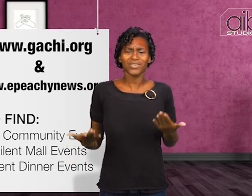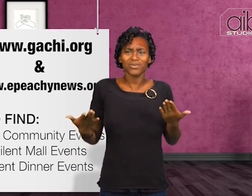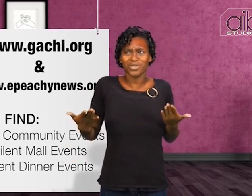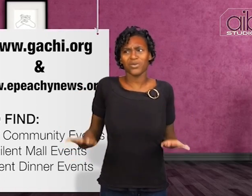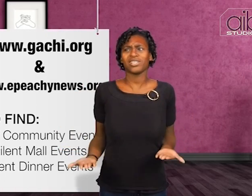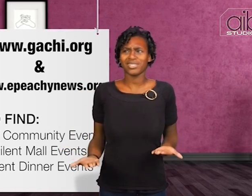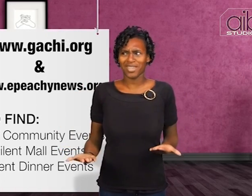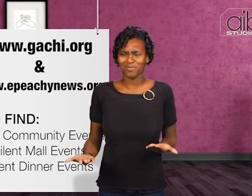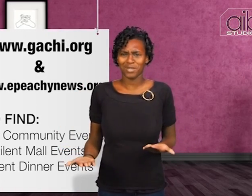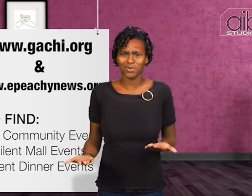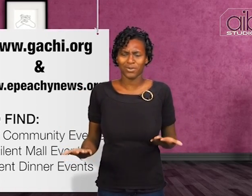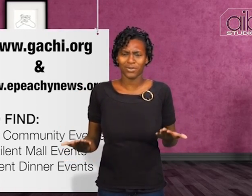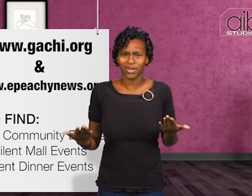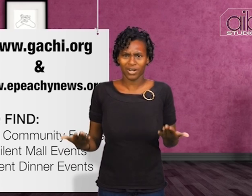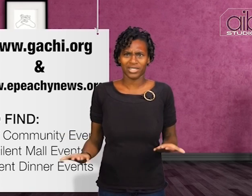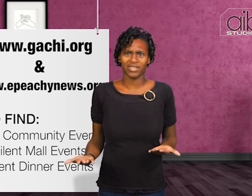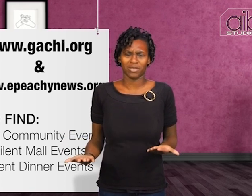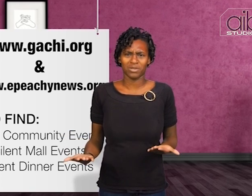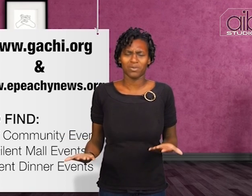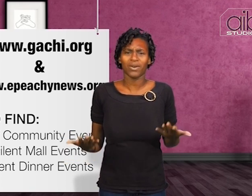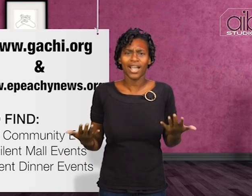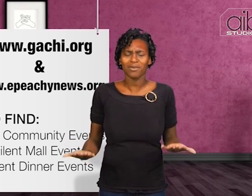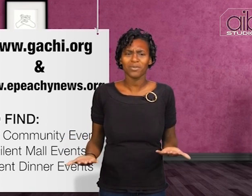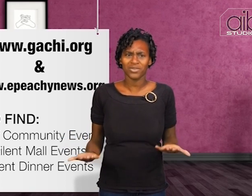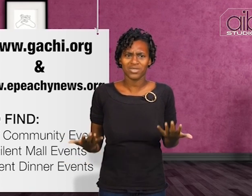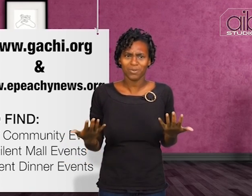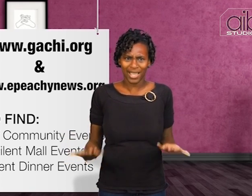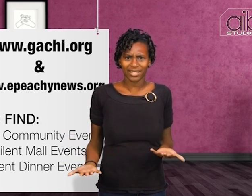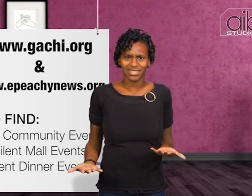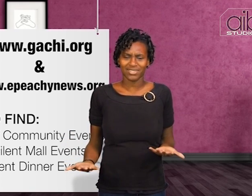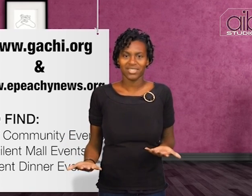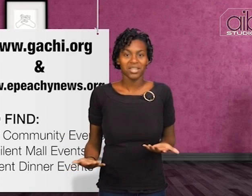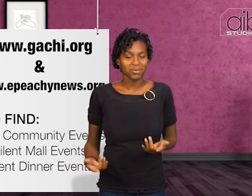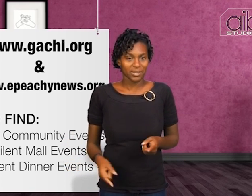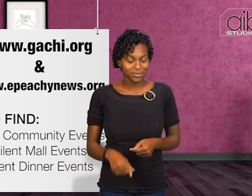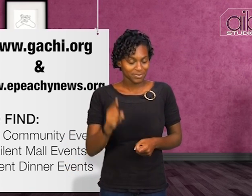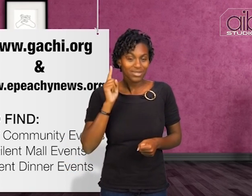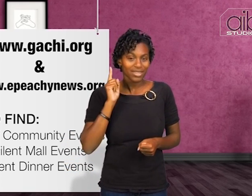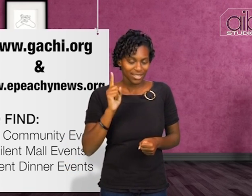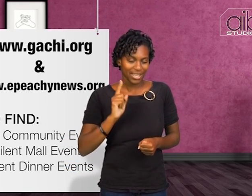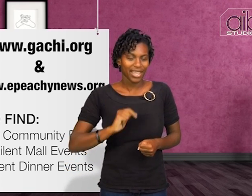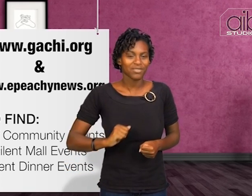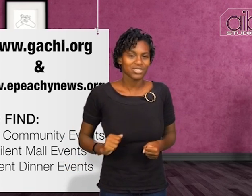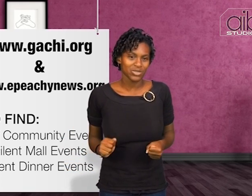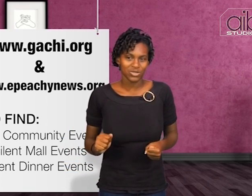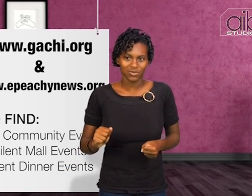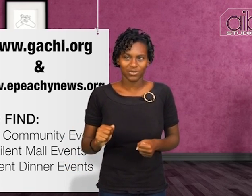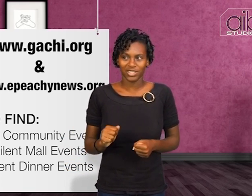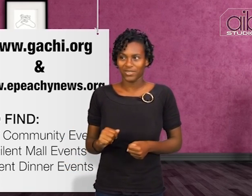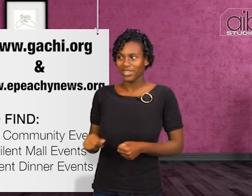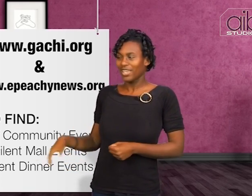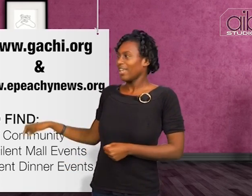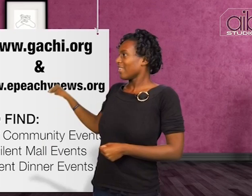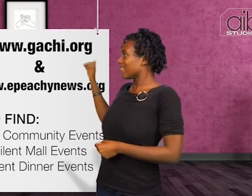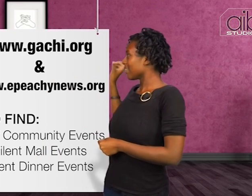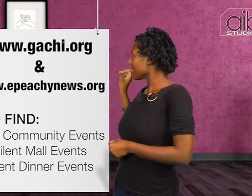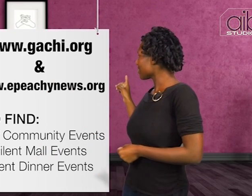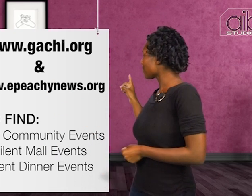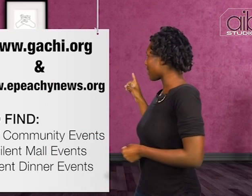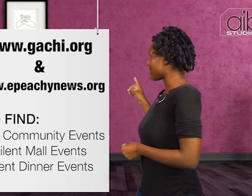don't know any deaf people or hard of hearing people. How am I supposed to practice? Well, I have a solution for you. There is a